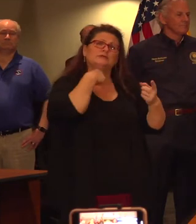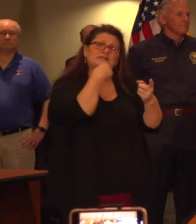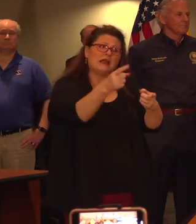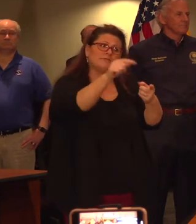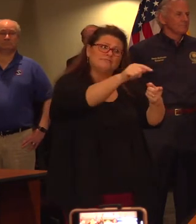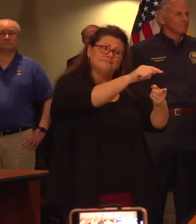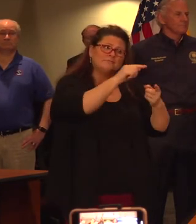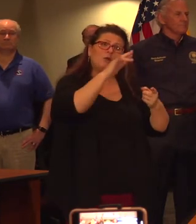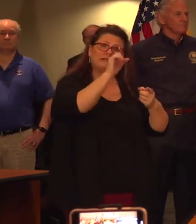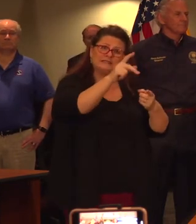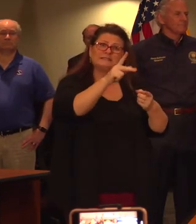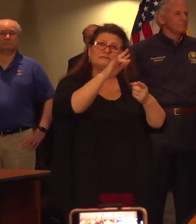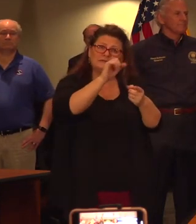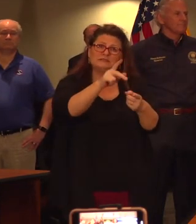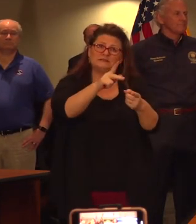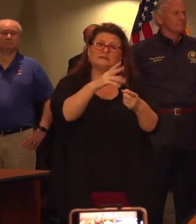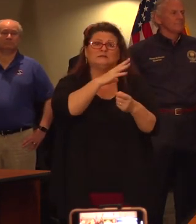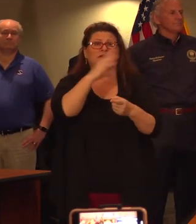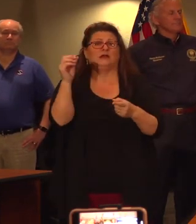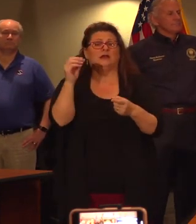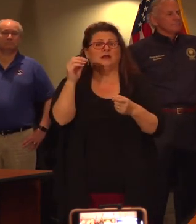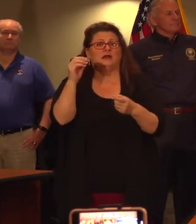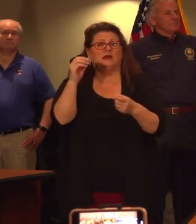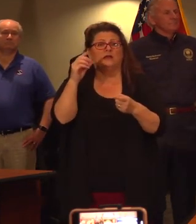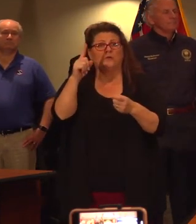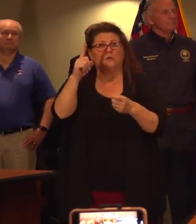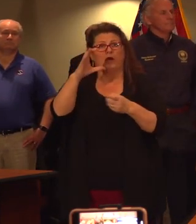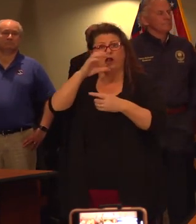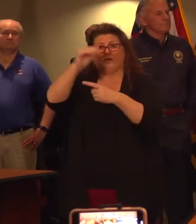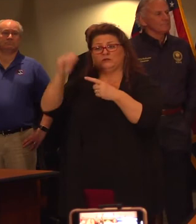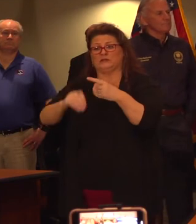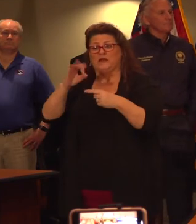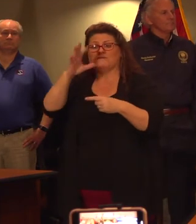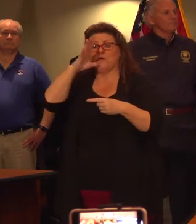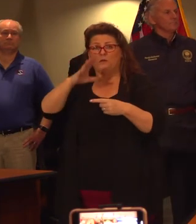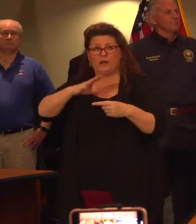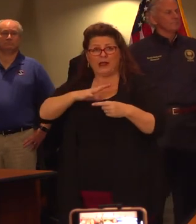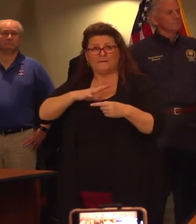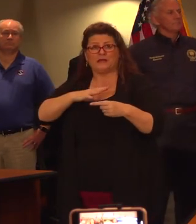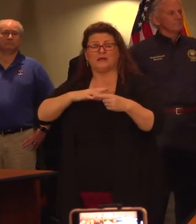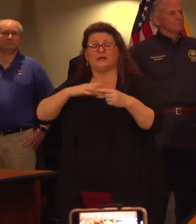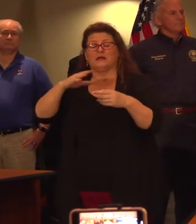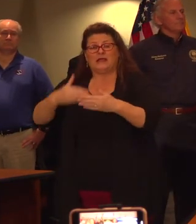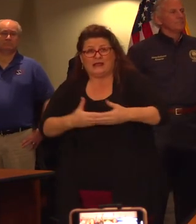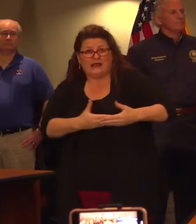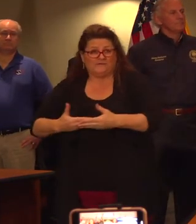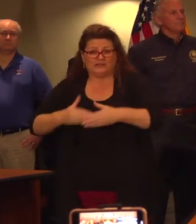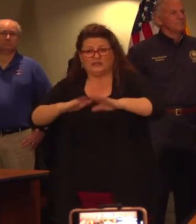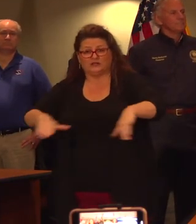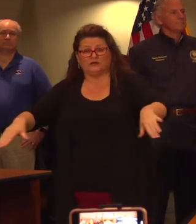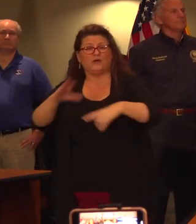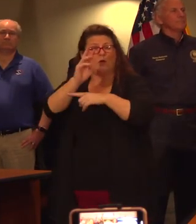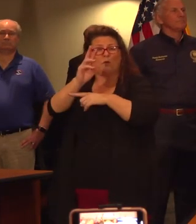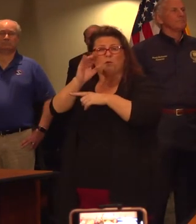risk, delivering 100% of our women, infants, and children, or WIC, nutritional services over